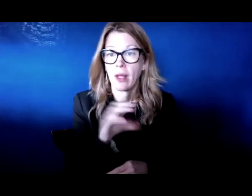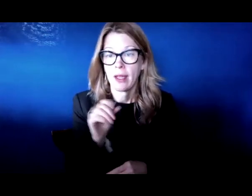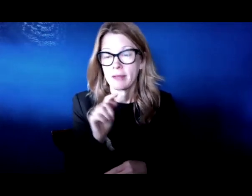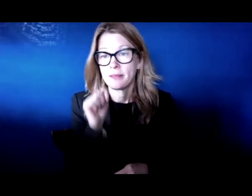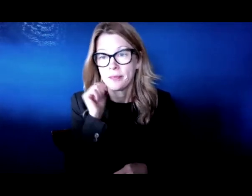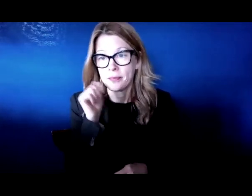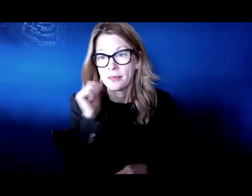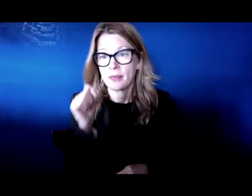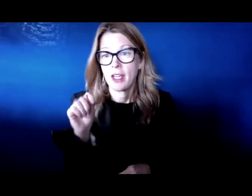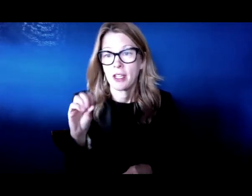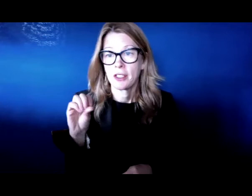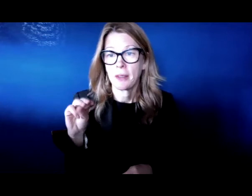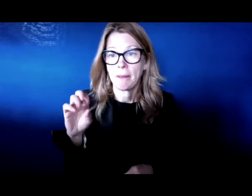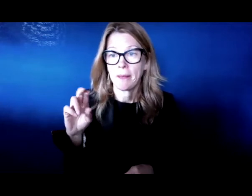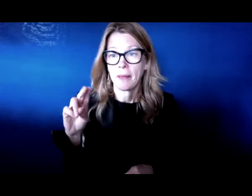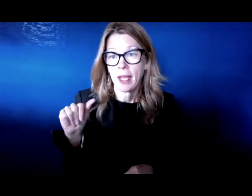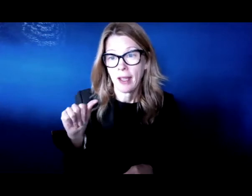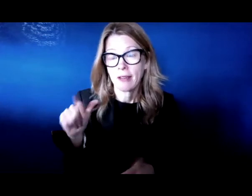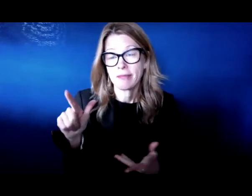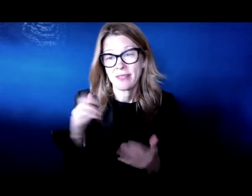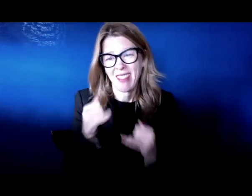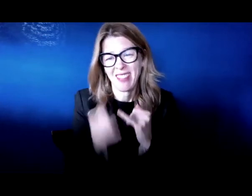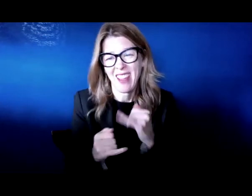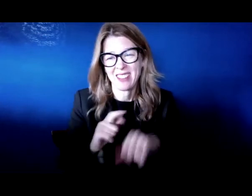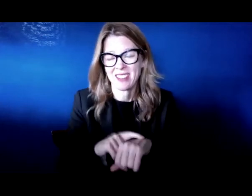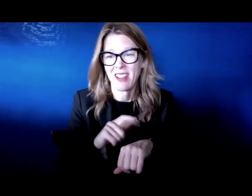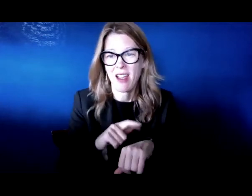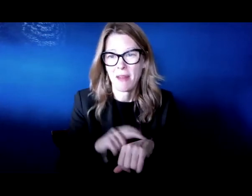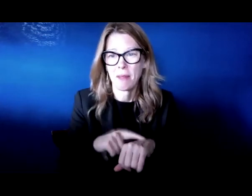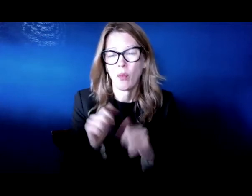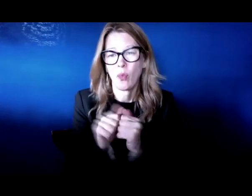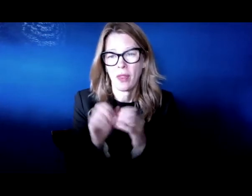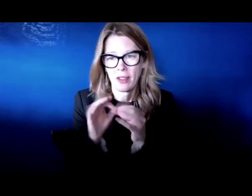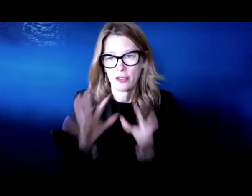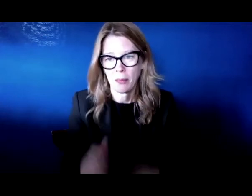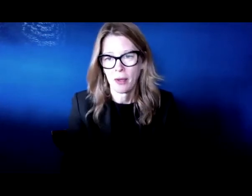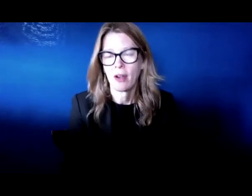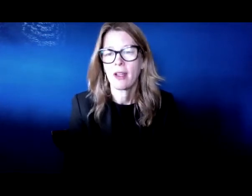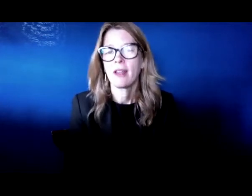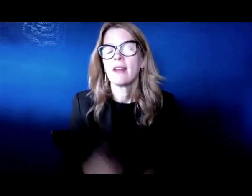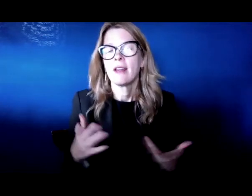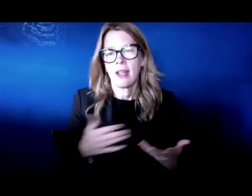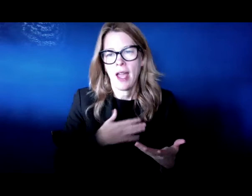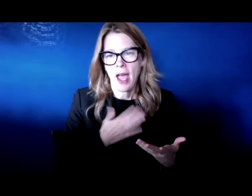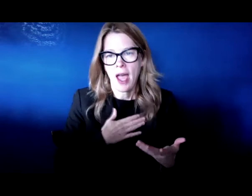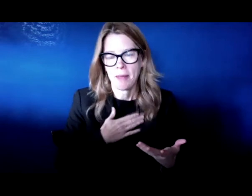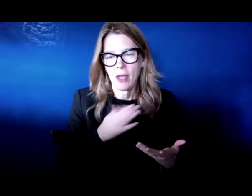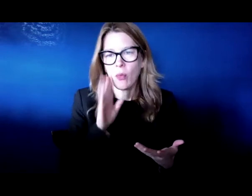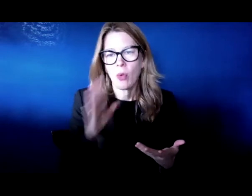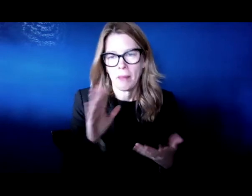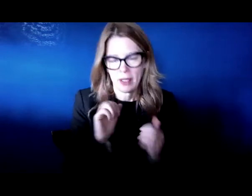time tonight, unfortunately. But we're glad to all be together and praying online.